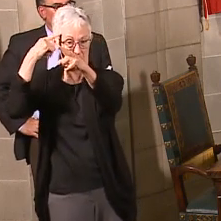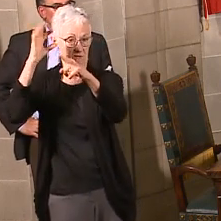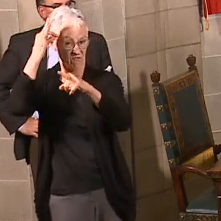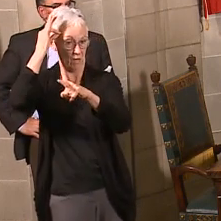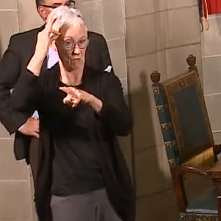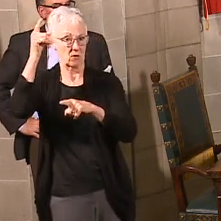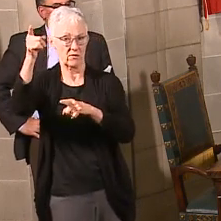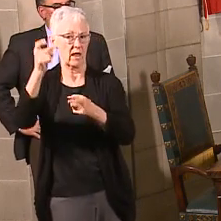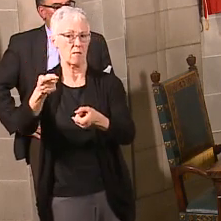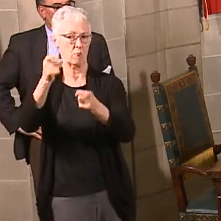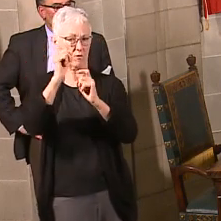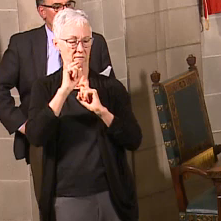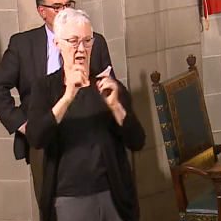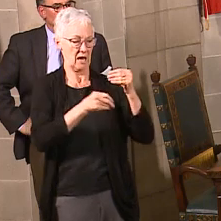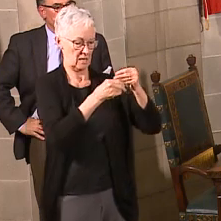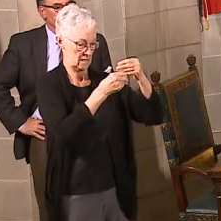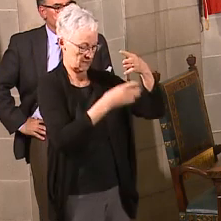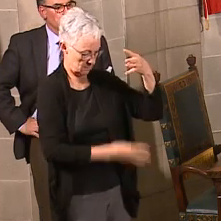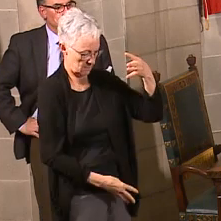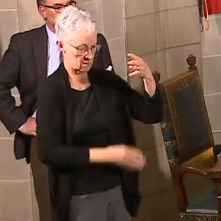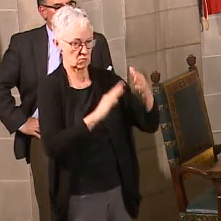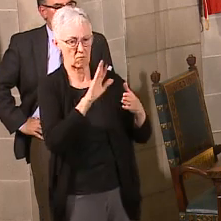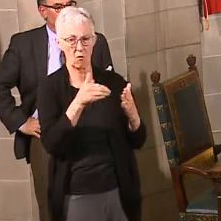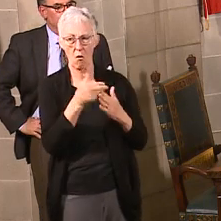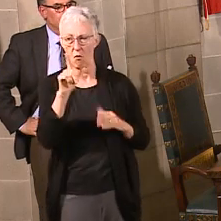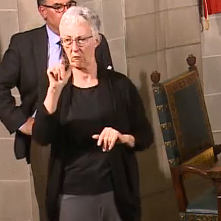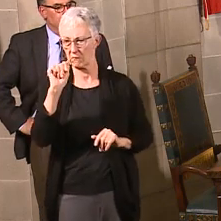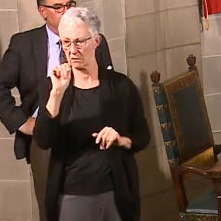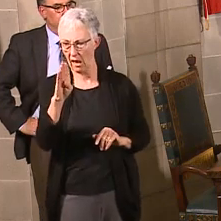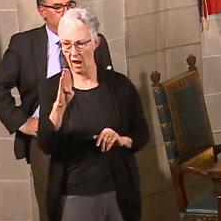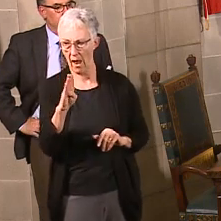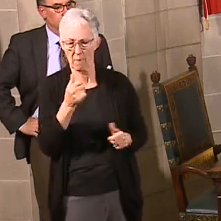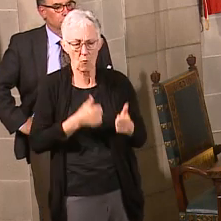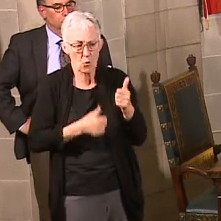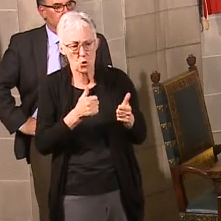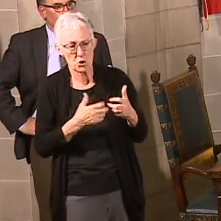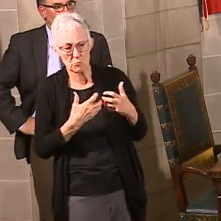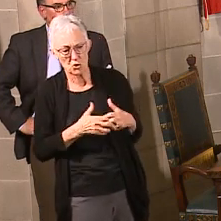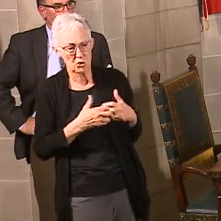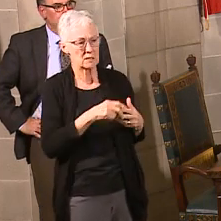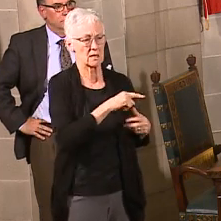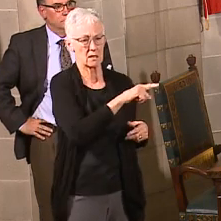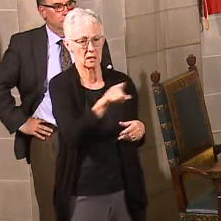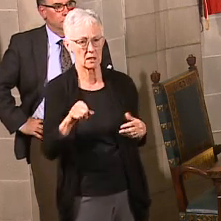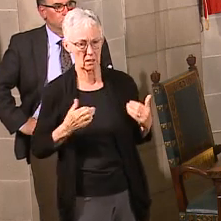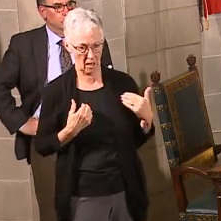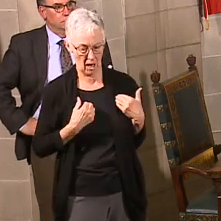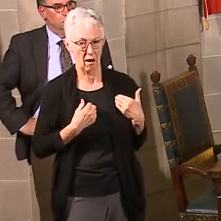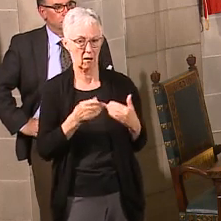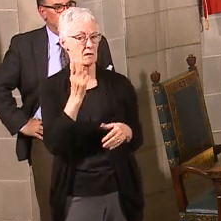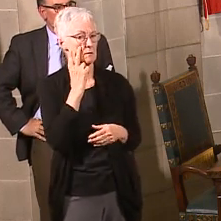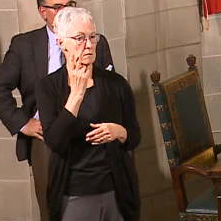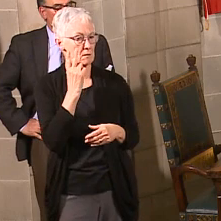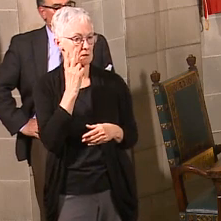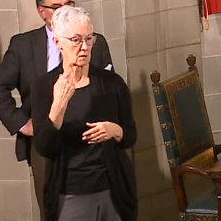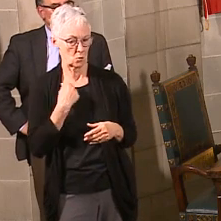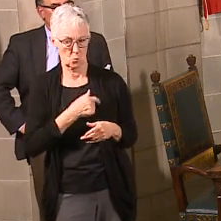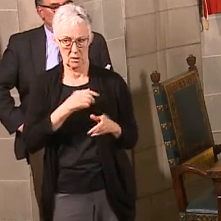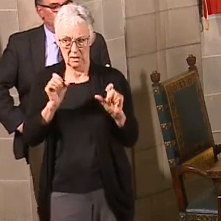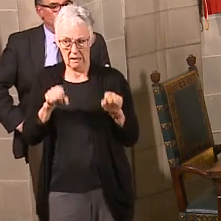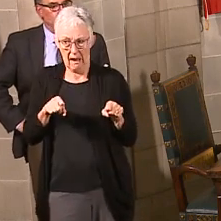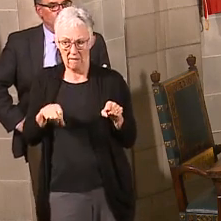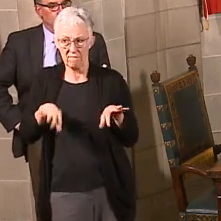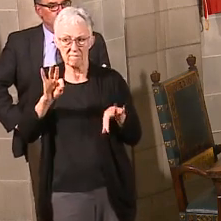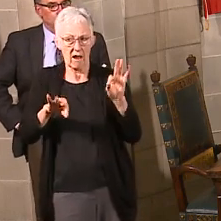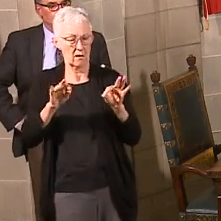machines they have. And so we'll be following up with those labs and the machines there to see what available testing we may have available in the state that we haven't tapped into